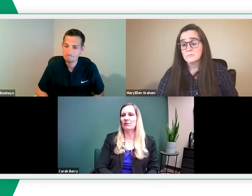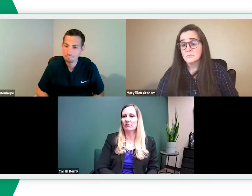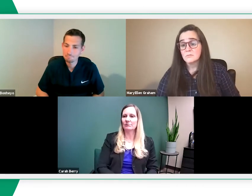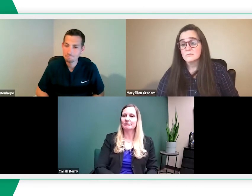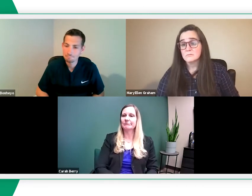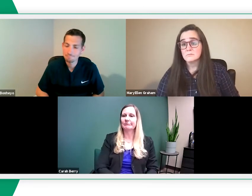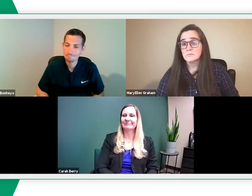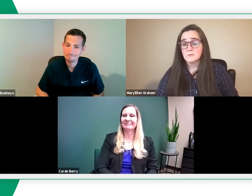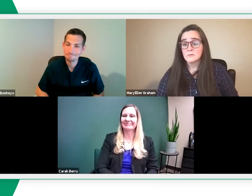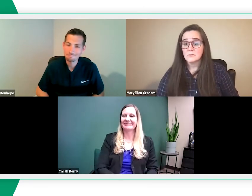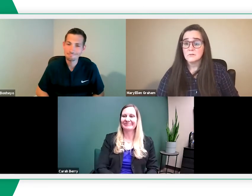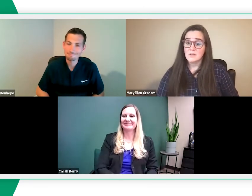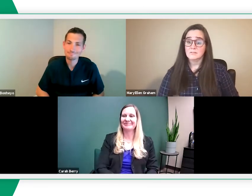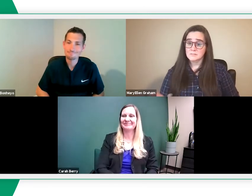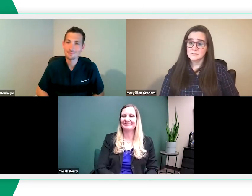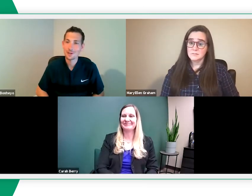So ask, that's the way you know.